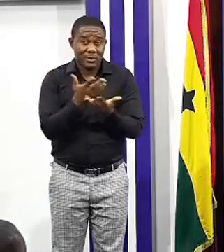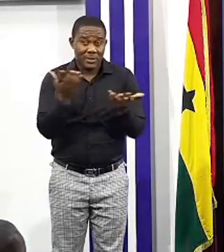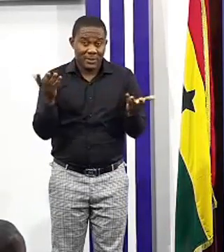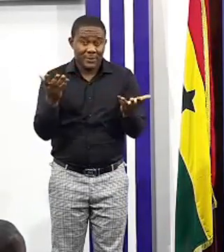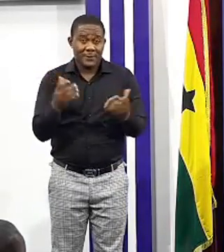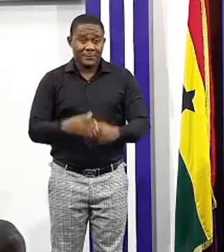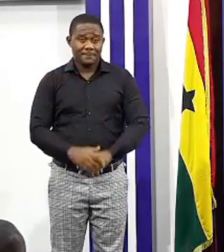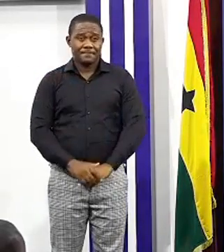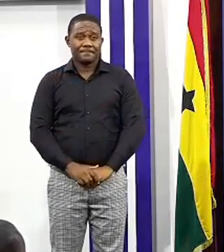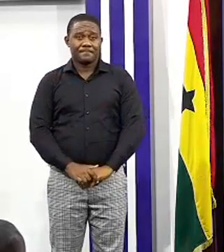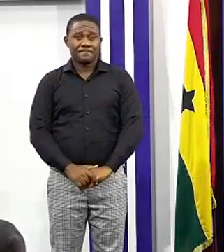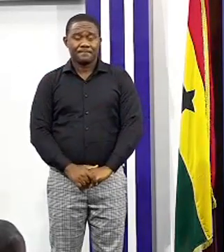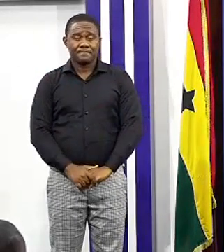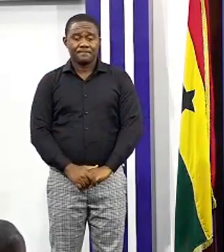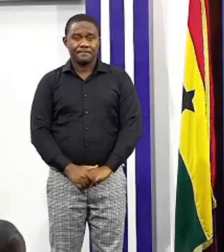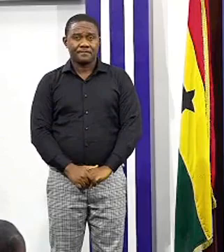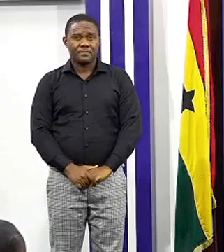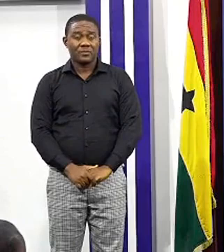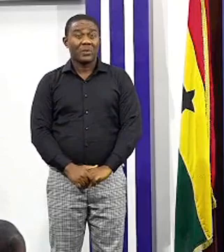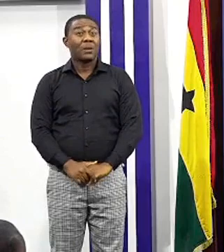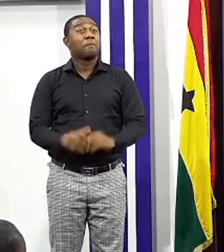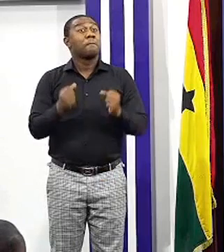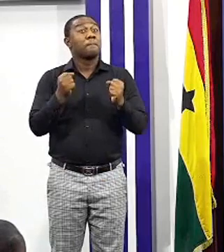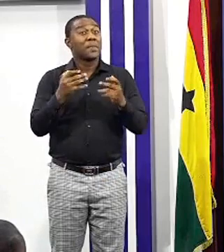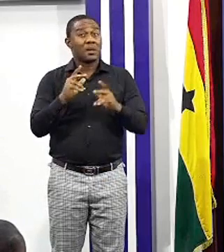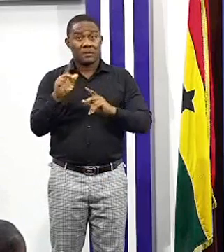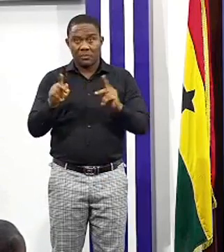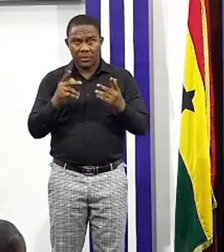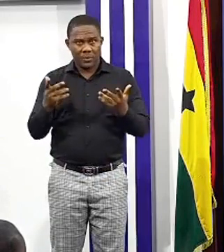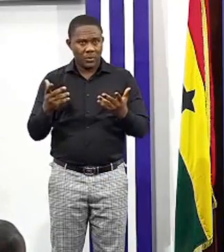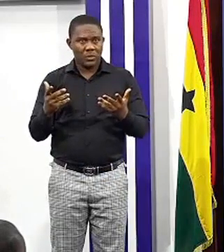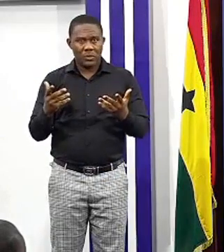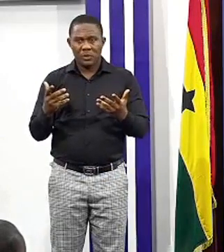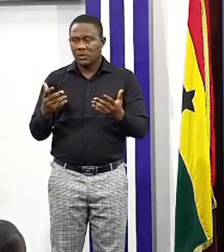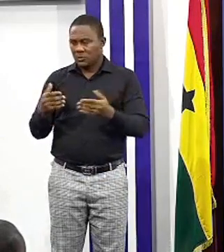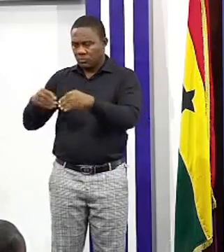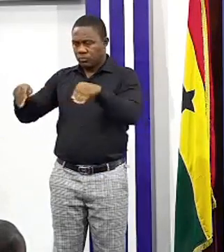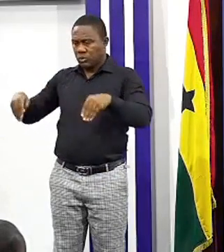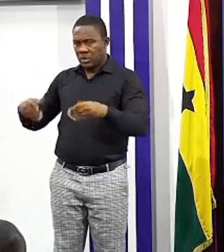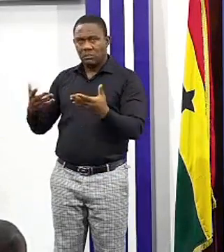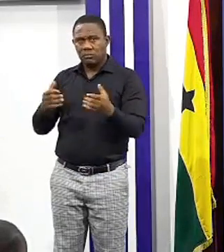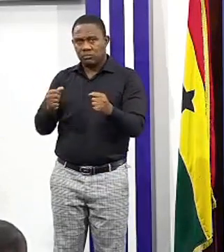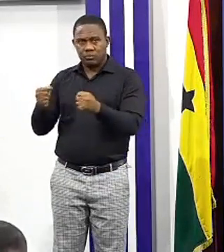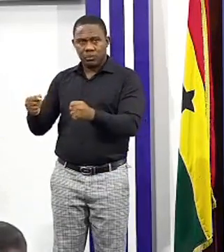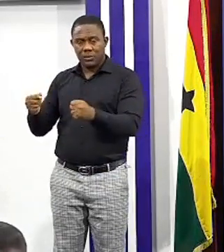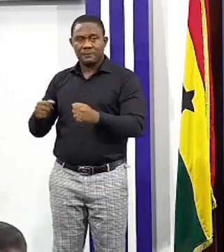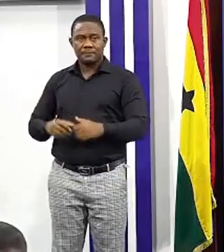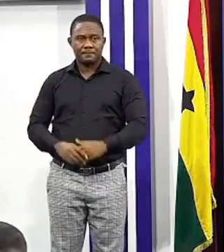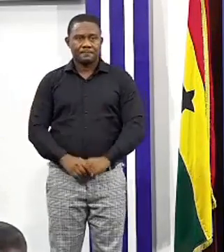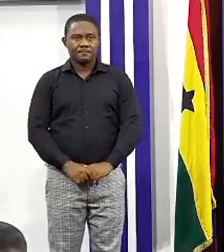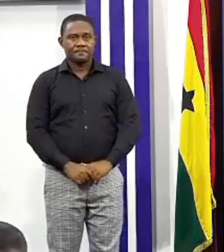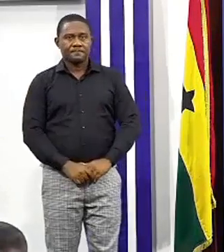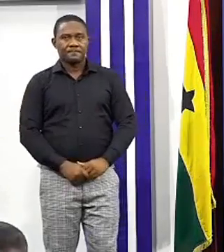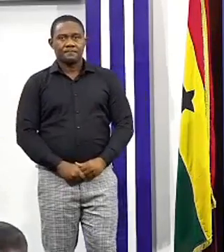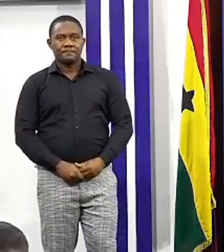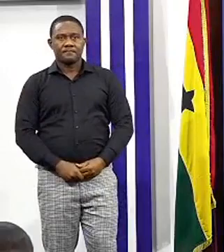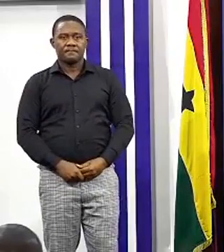share with you. A significant number of the people are currently in isolation. Thank you very much.